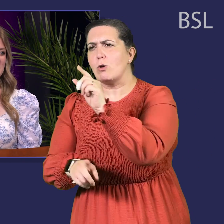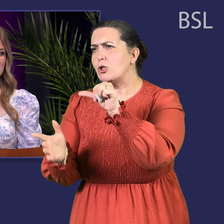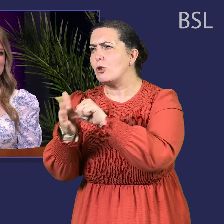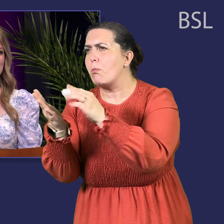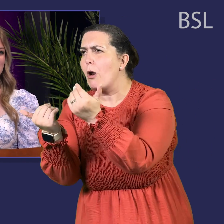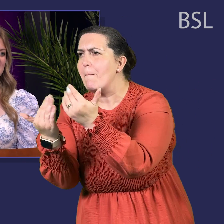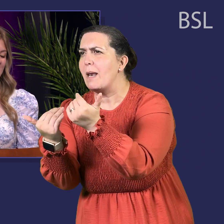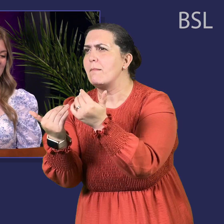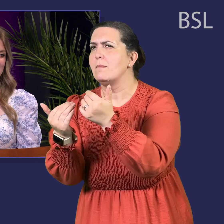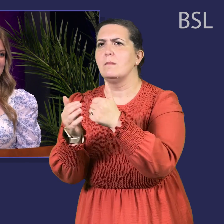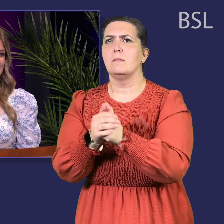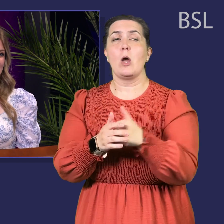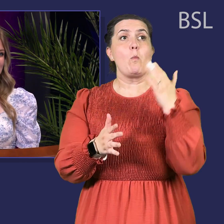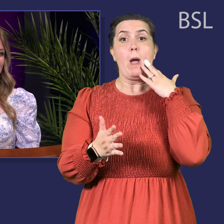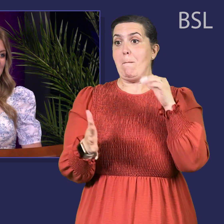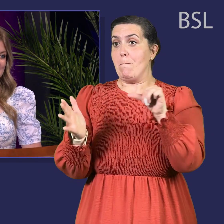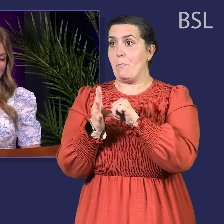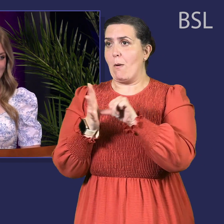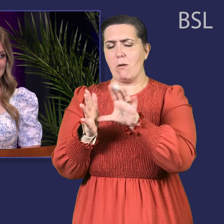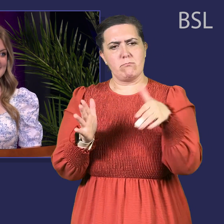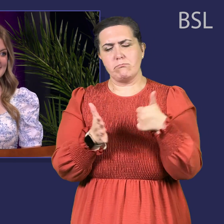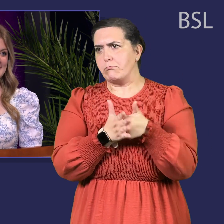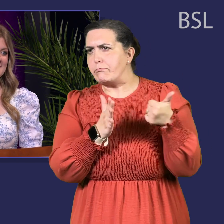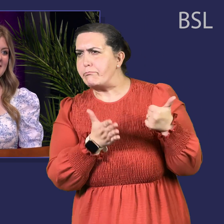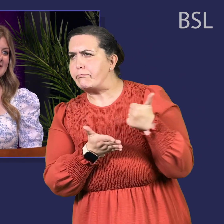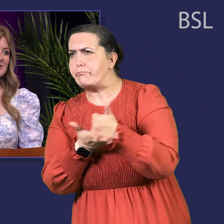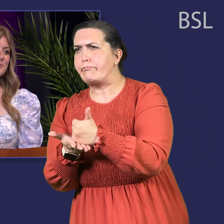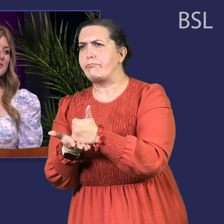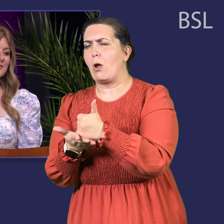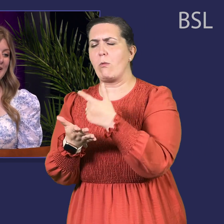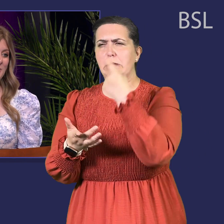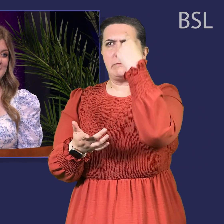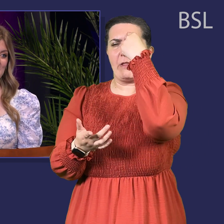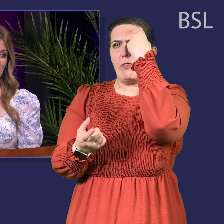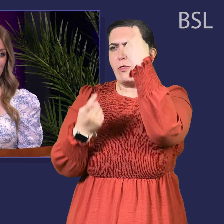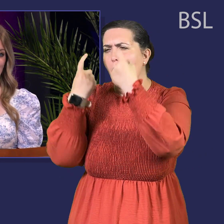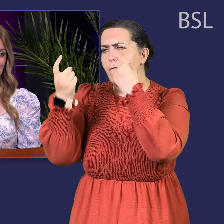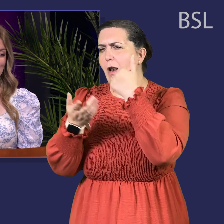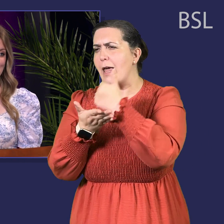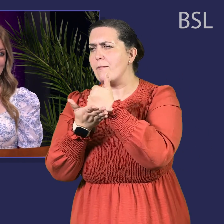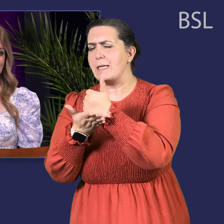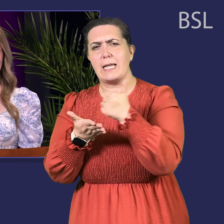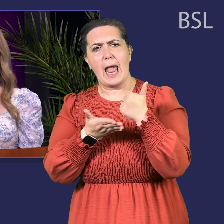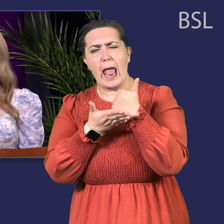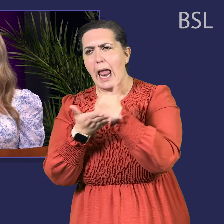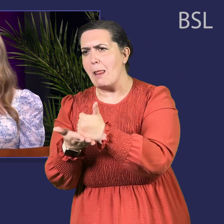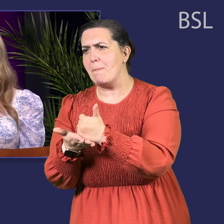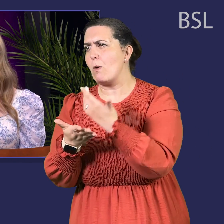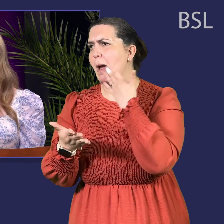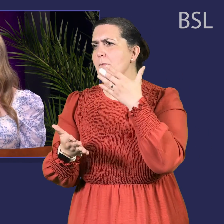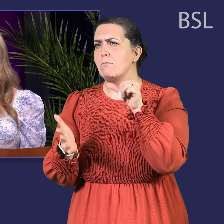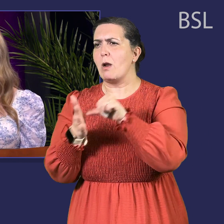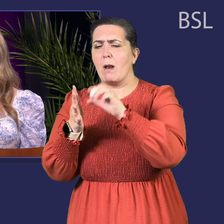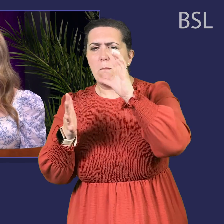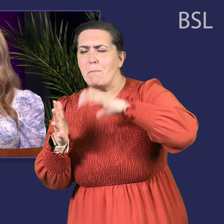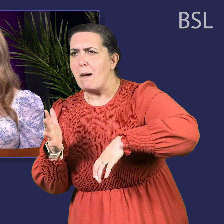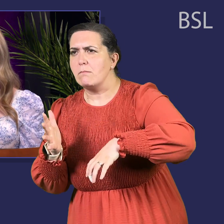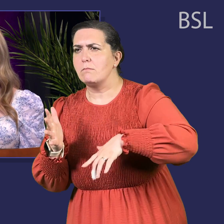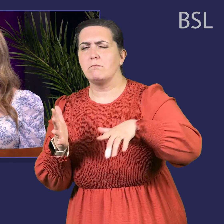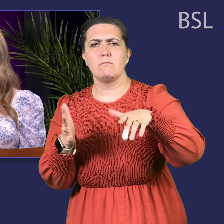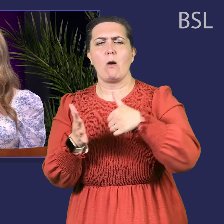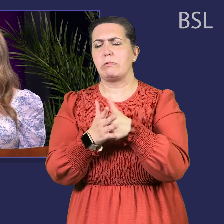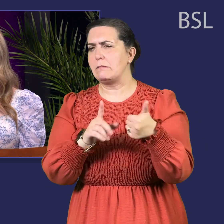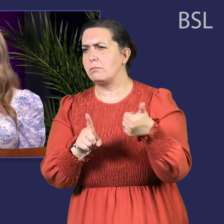our achievements and our struggles. In our struggles, his advice is profound and thoughtful. He helps and lifts us from